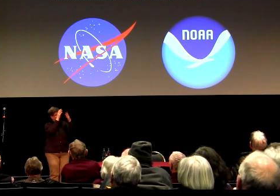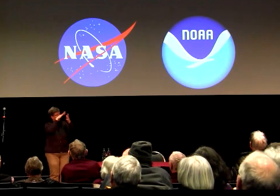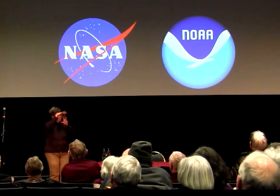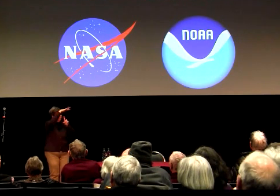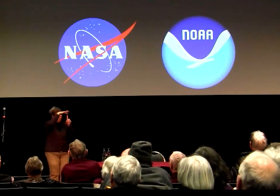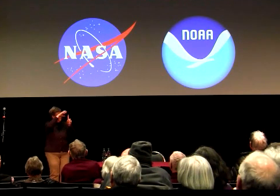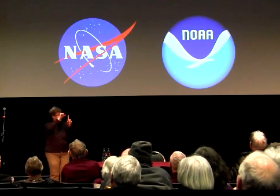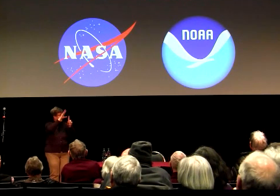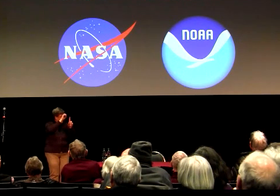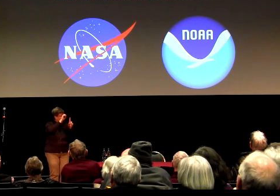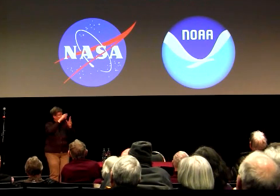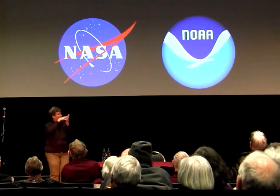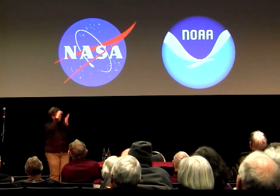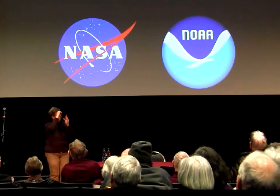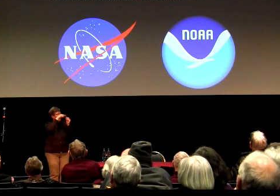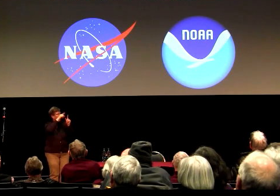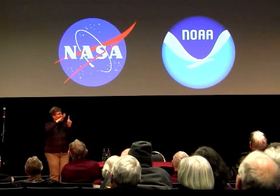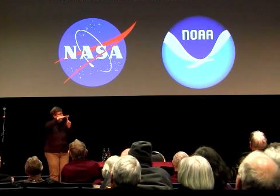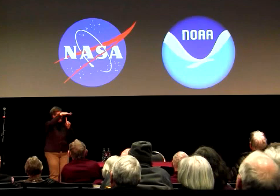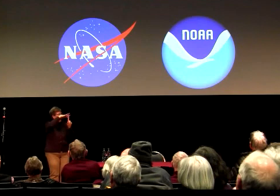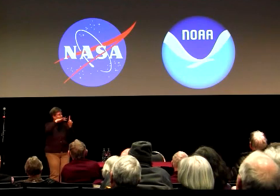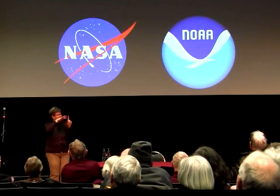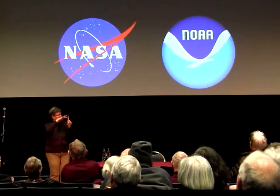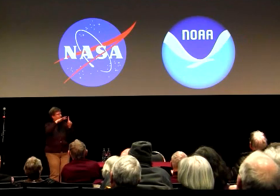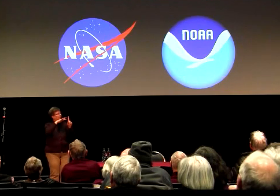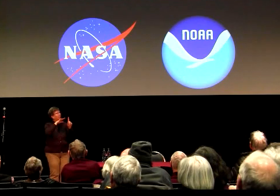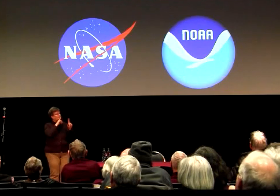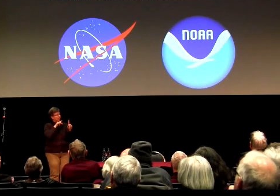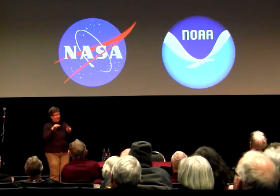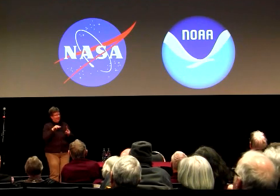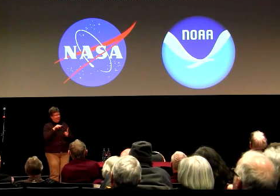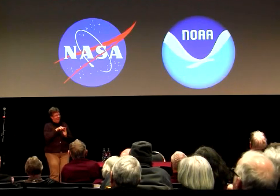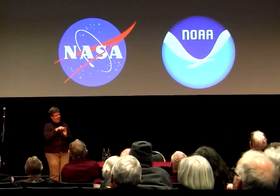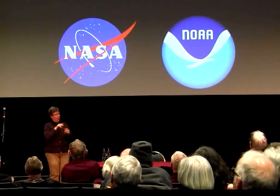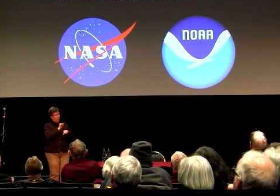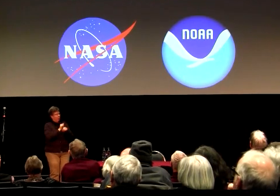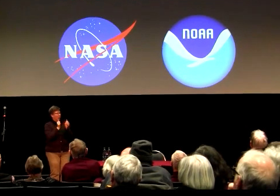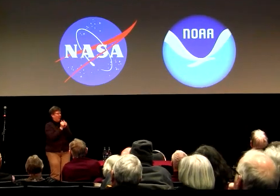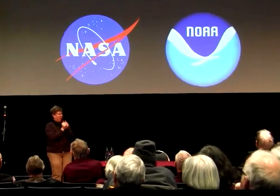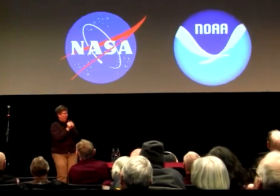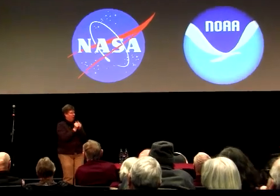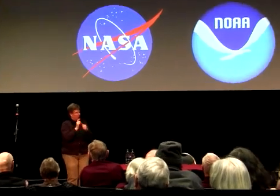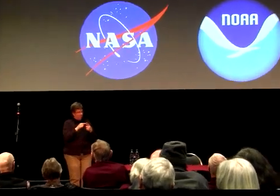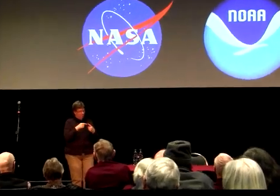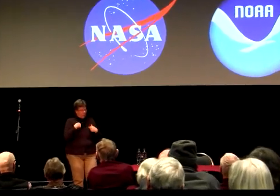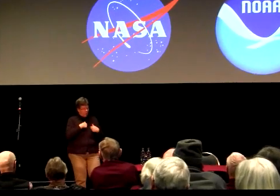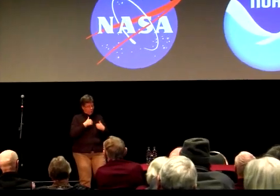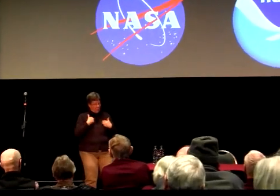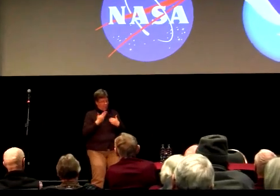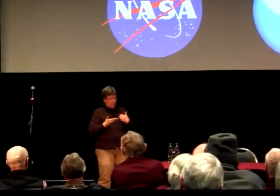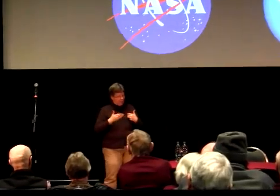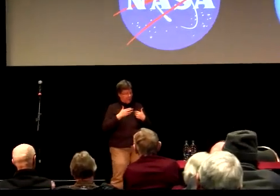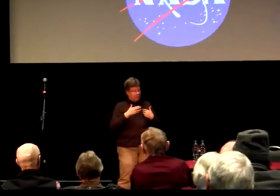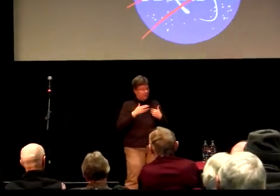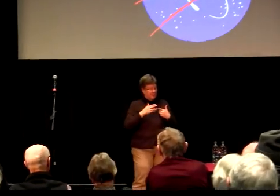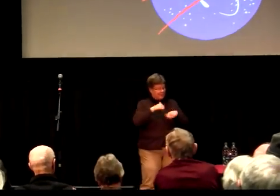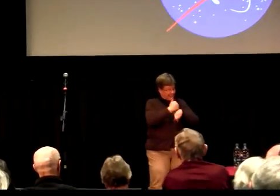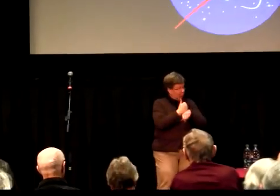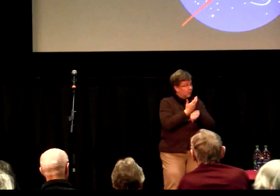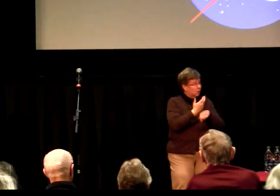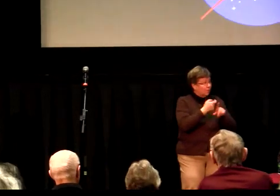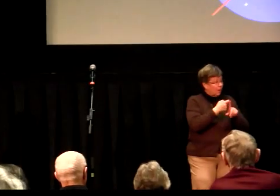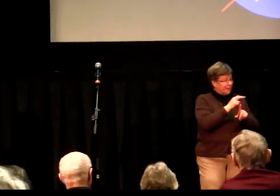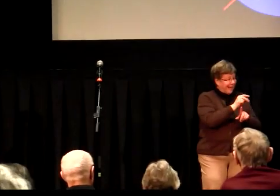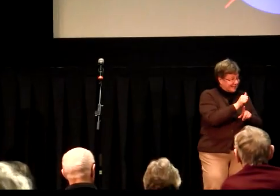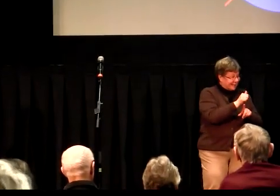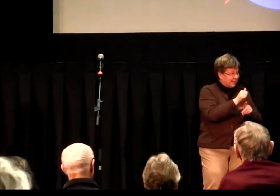about our atmosphere. And so they really work together. When we have things well established by NASA's research, we turn